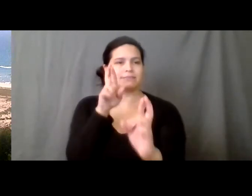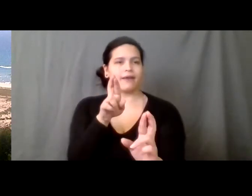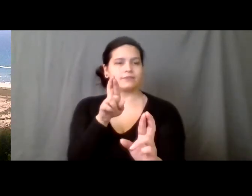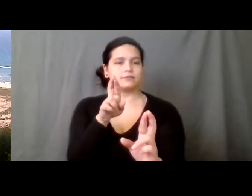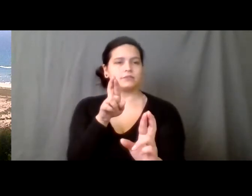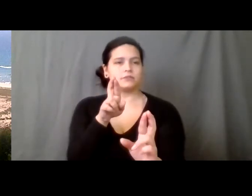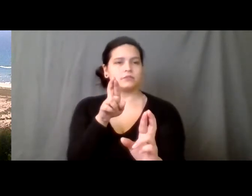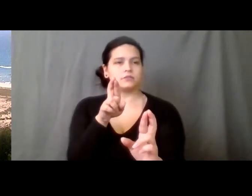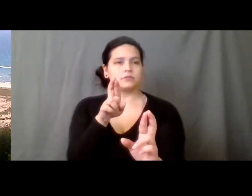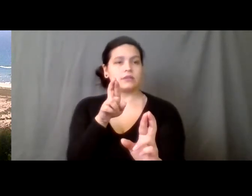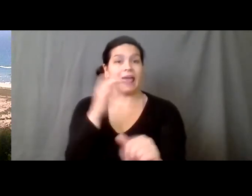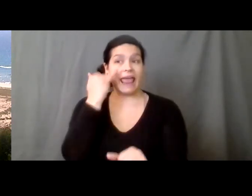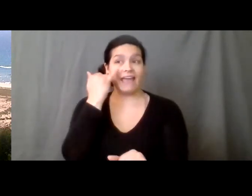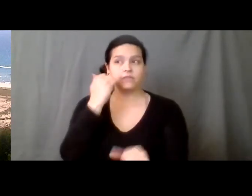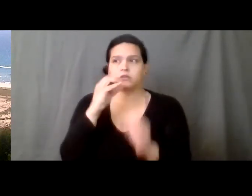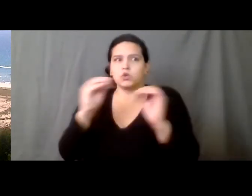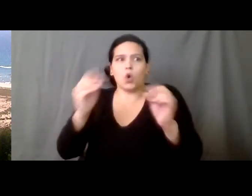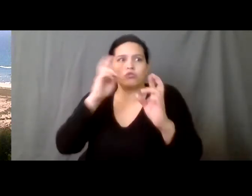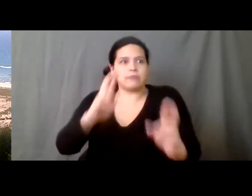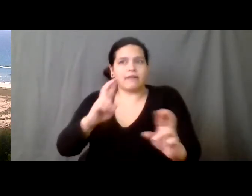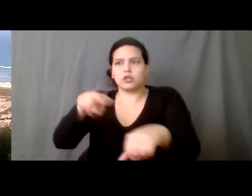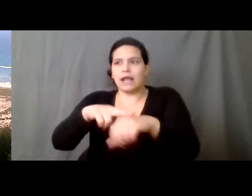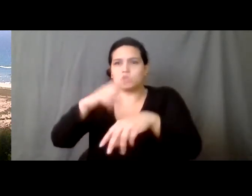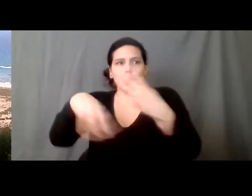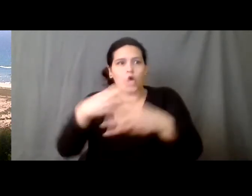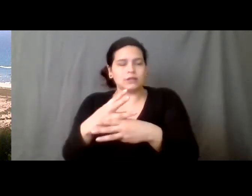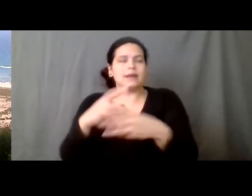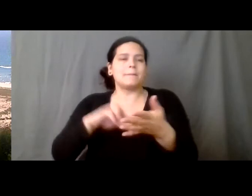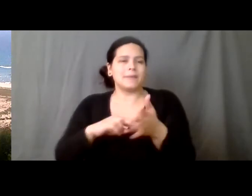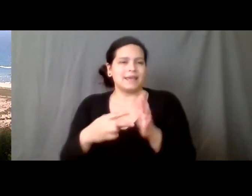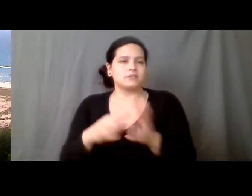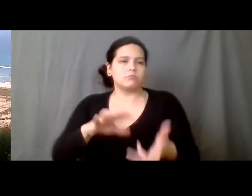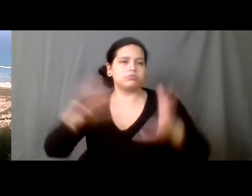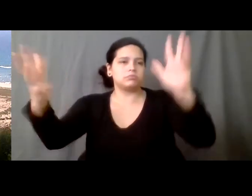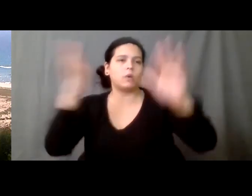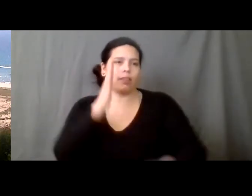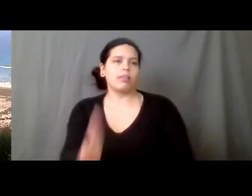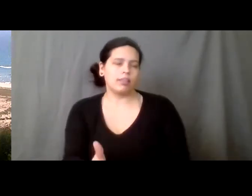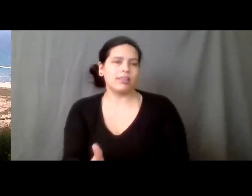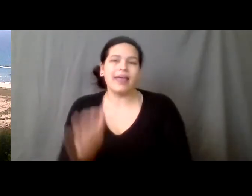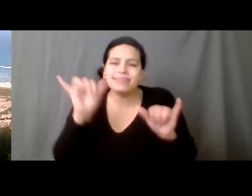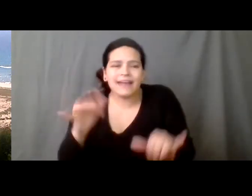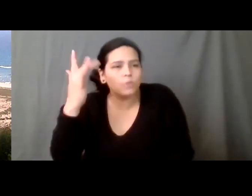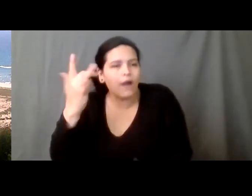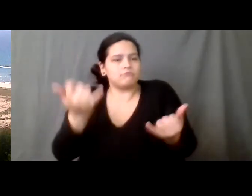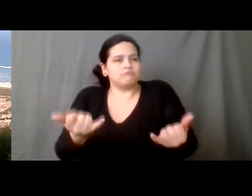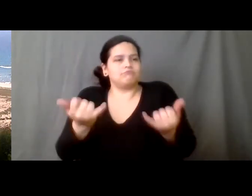world is what's gotten us into the mess that we're in. Lack of respect is what's gotten us to this place where,